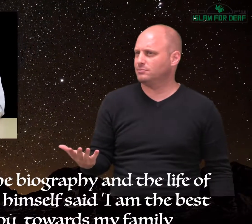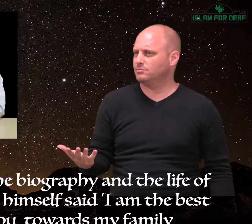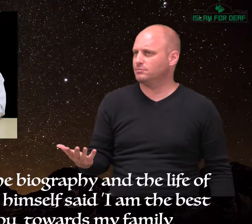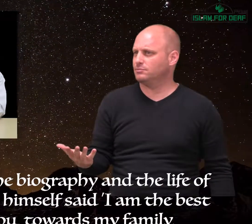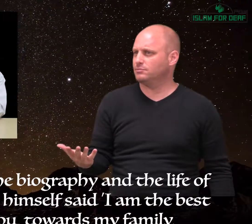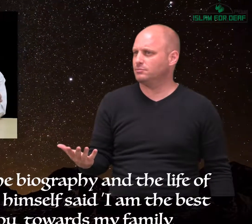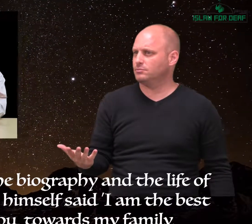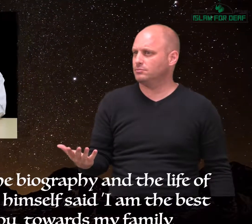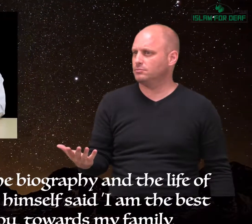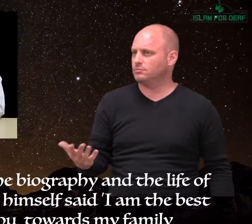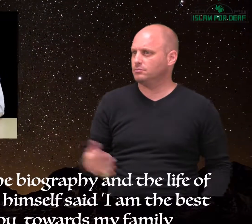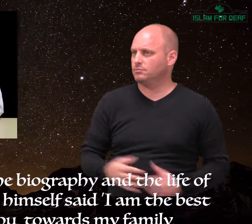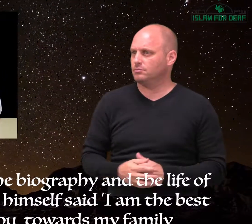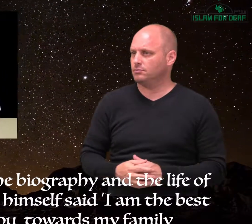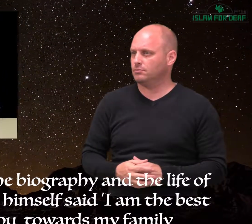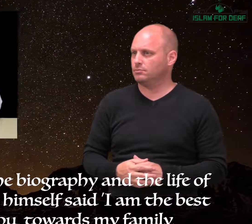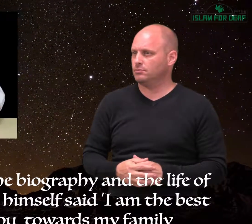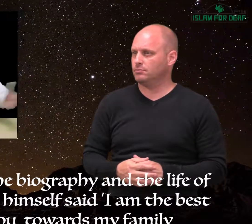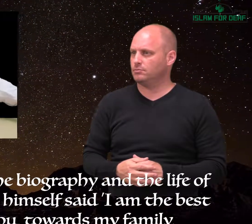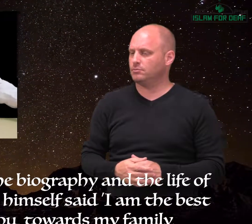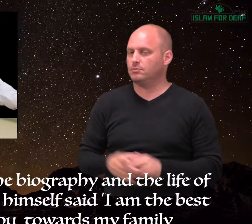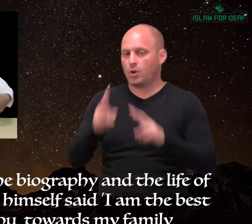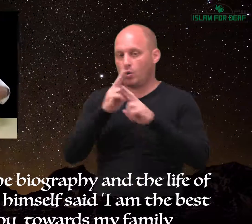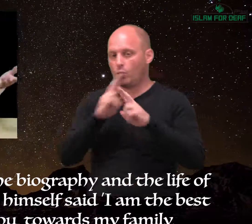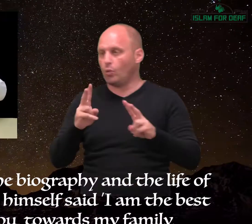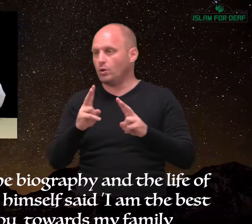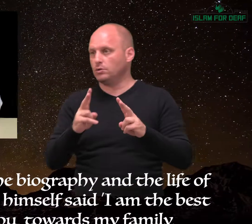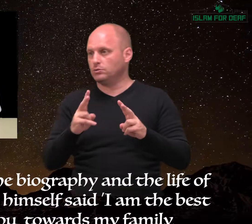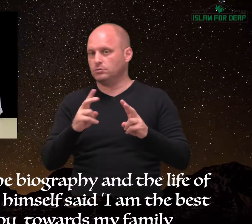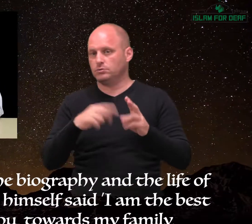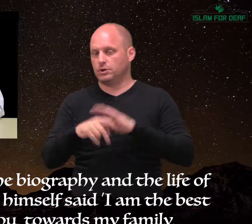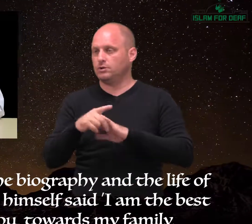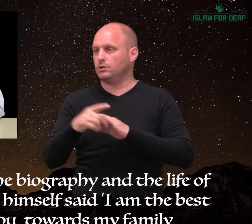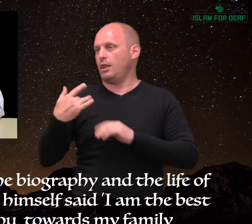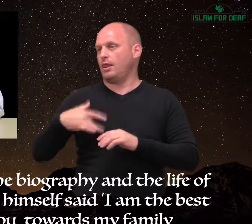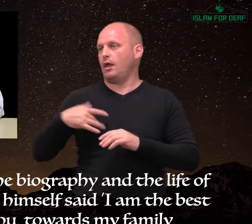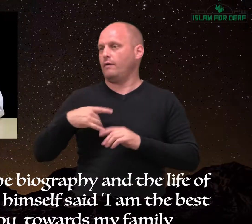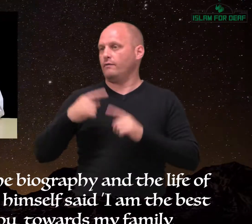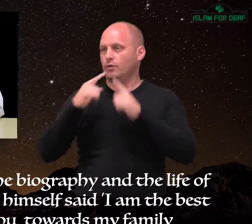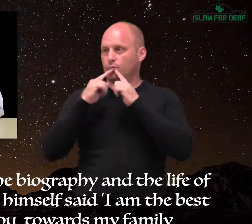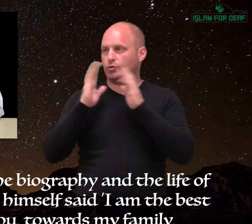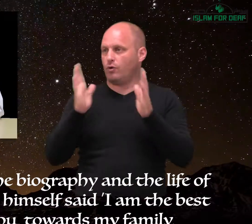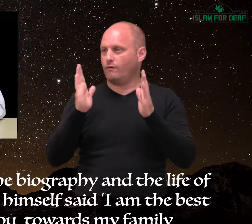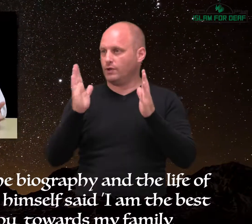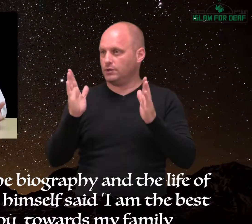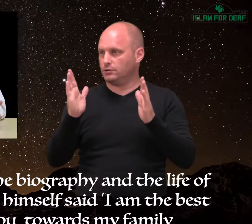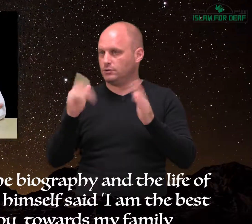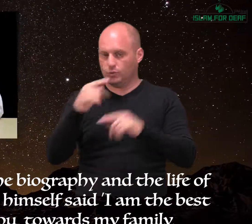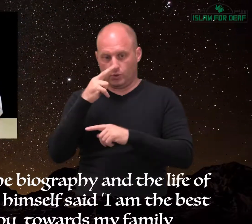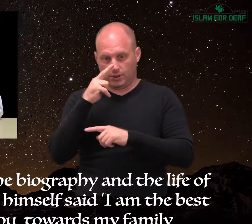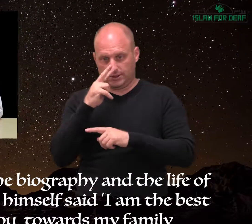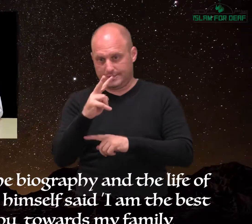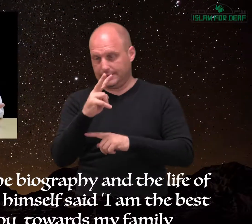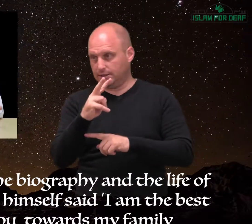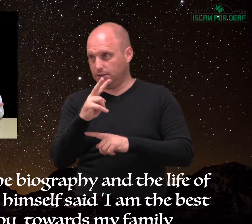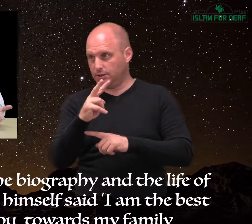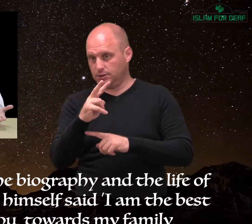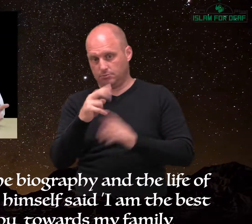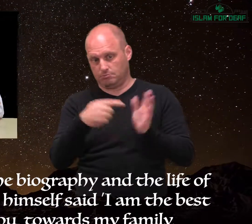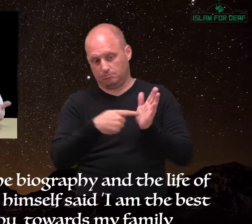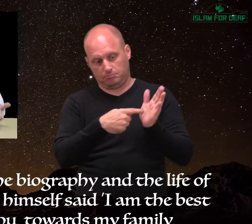And again, if you look at the biography and the life of the Prophet, okay, you will see he